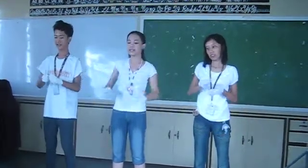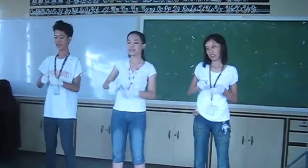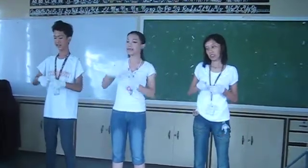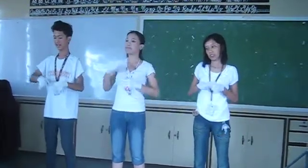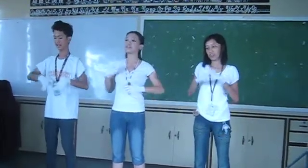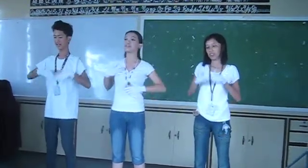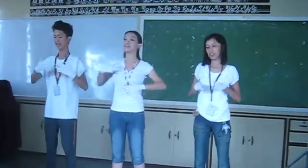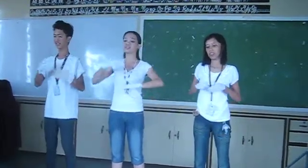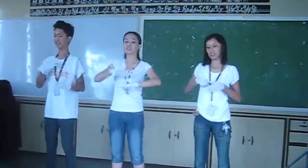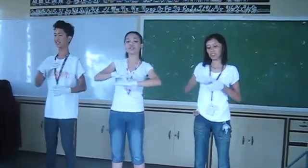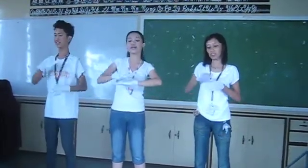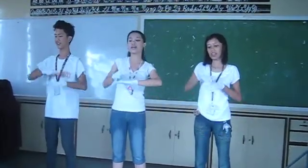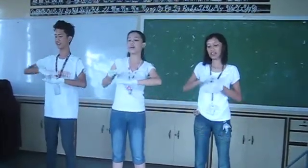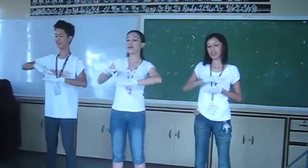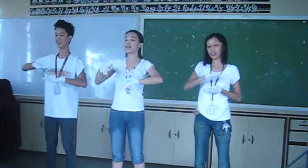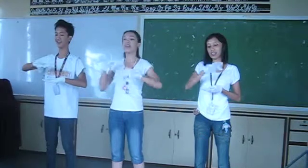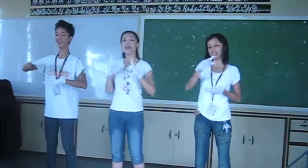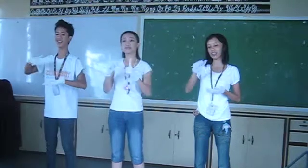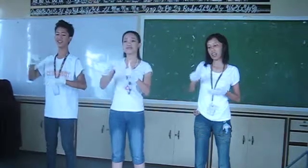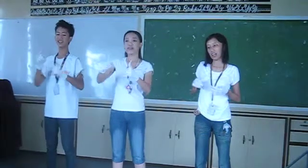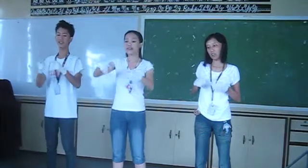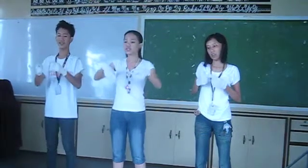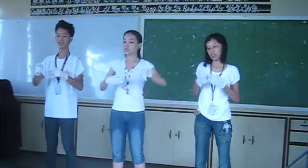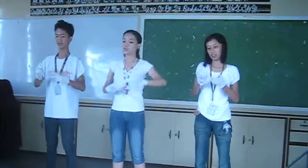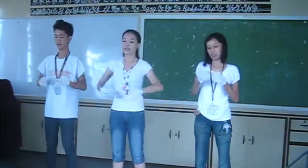let me shine. That's the way.